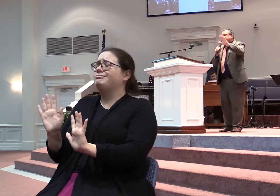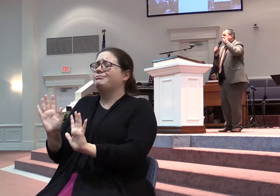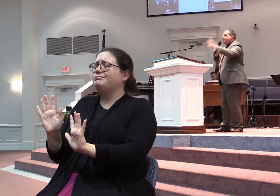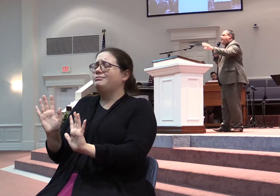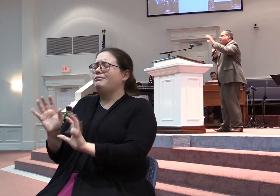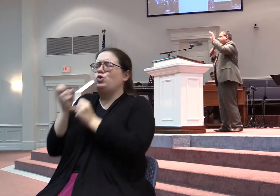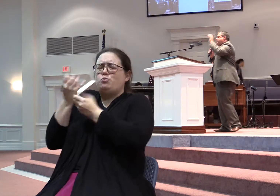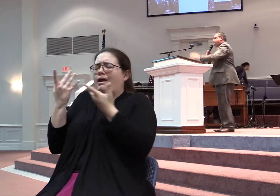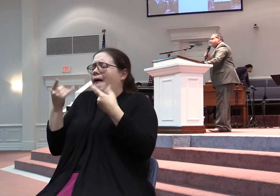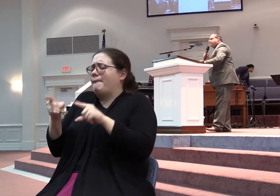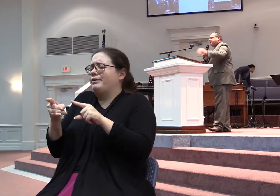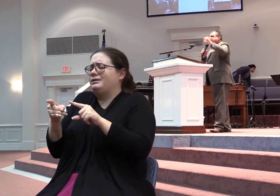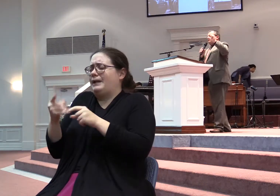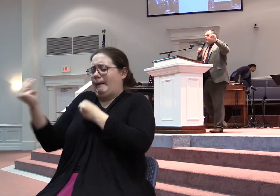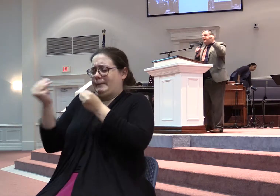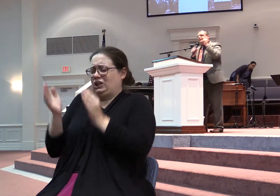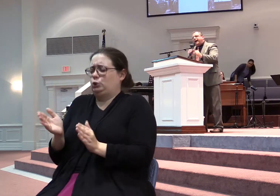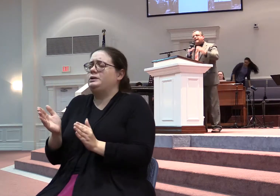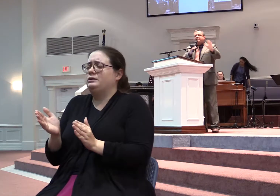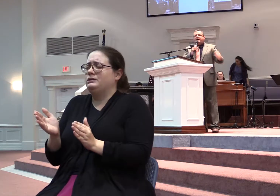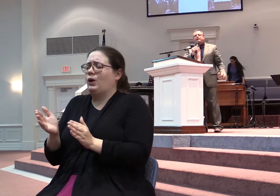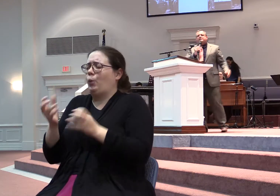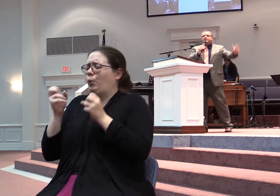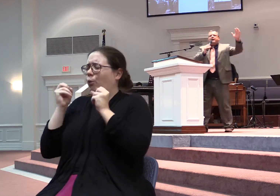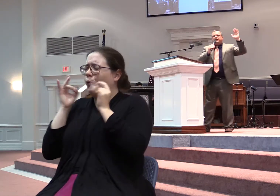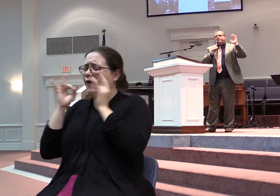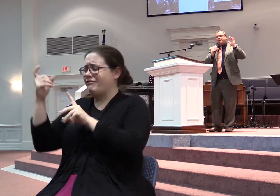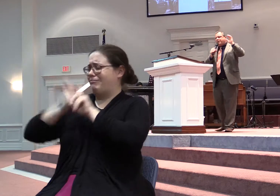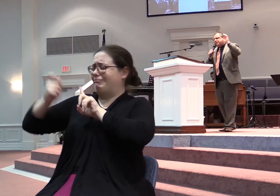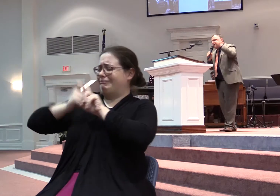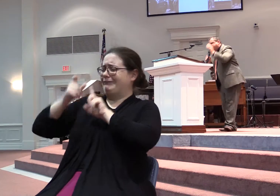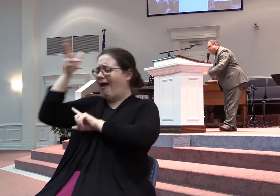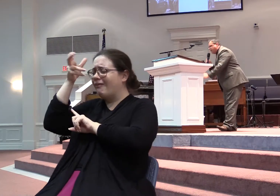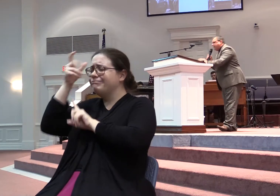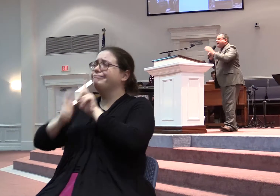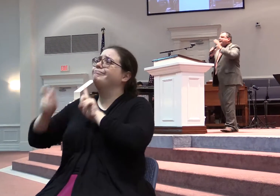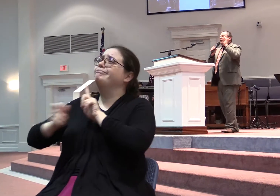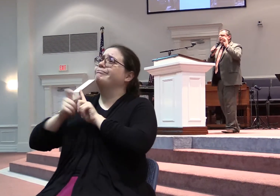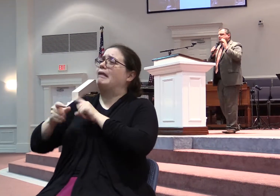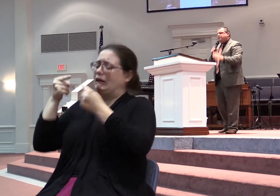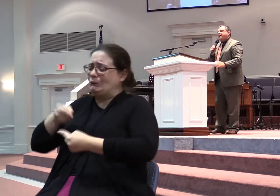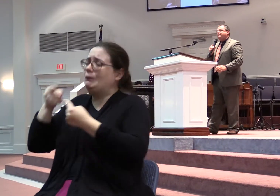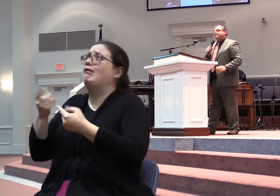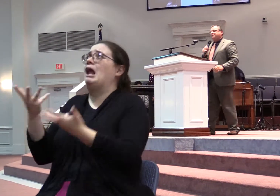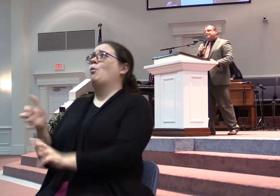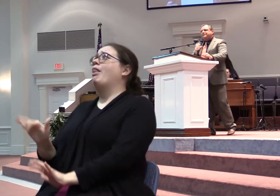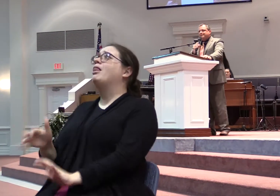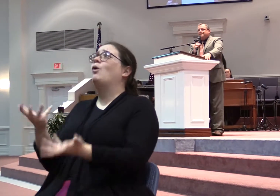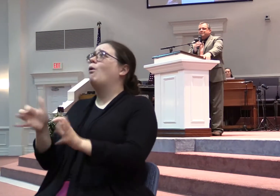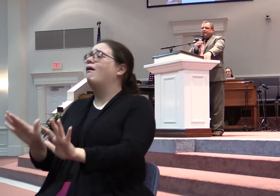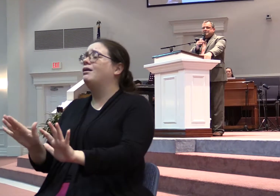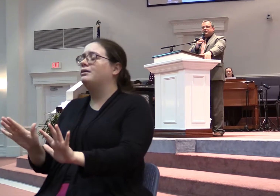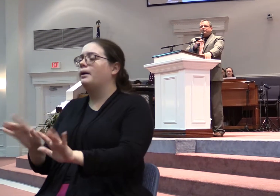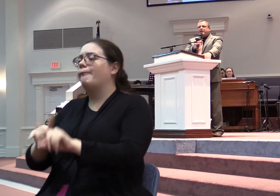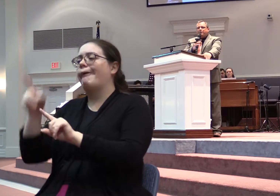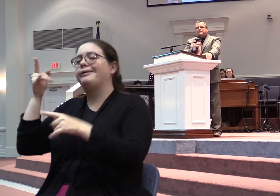There's too much that goes on to be a minister. There's too many attacks that come against you. There's too many things you have to battle with. God, I don't want to do that.